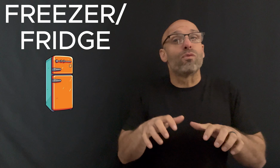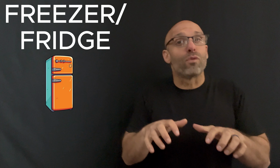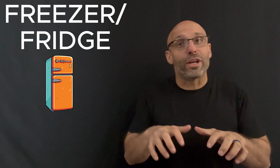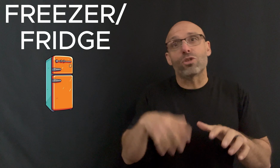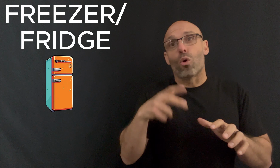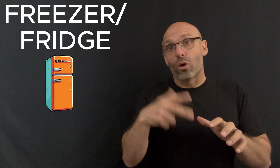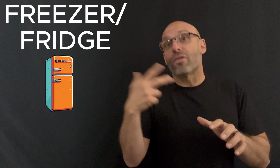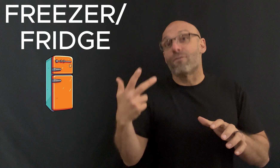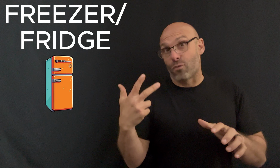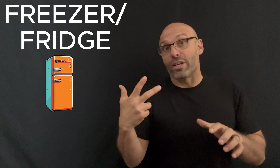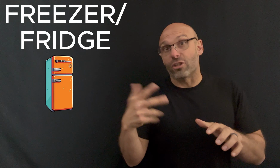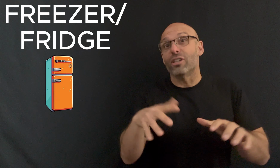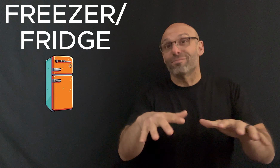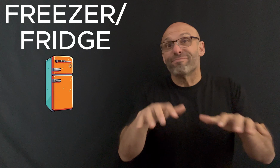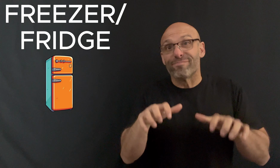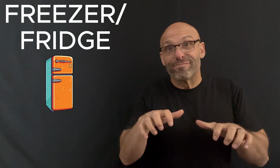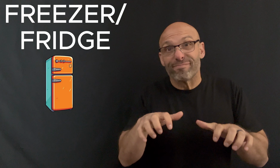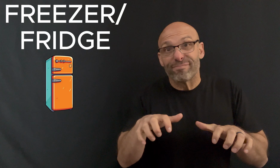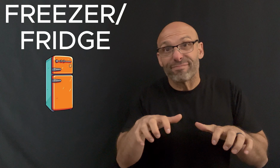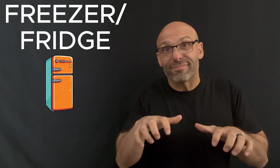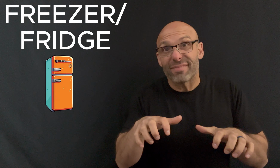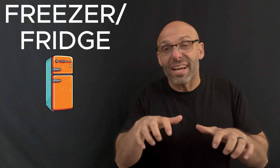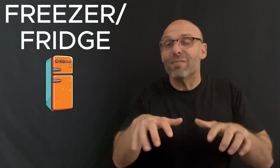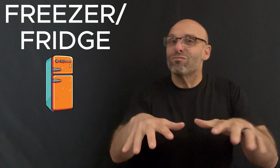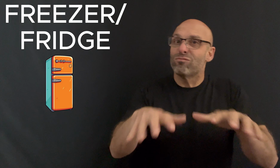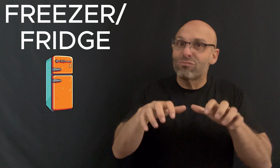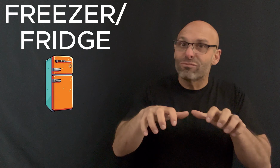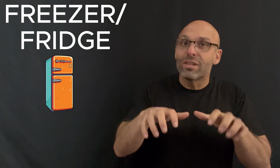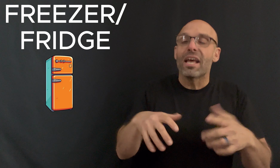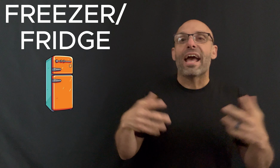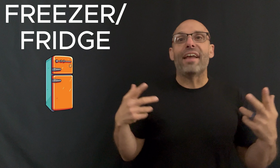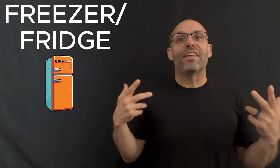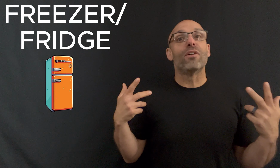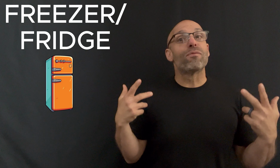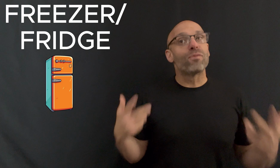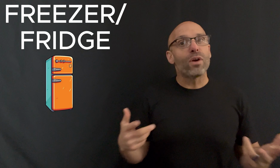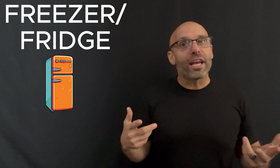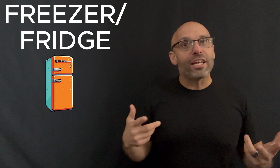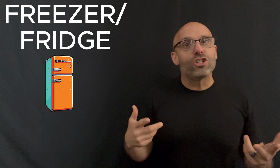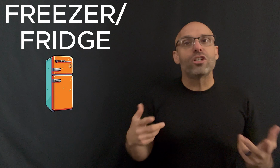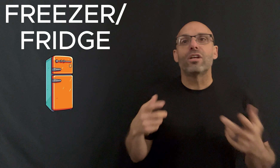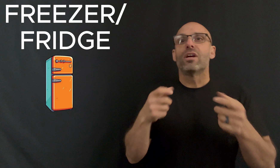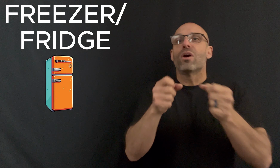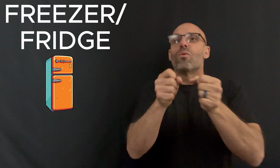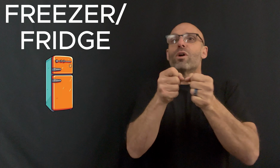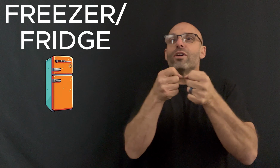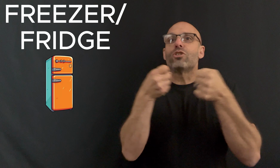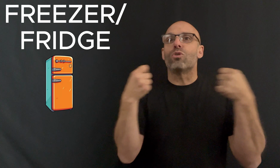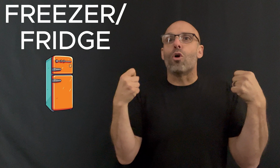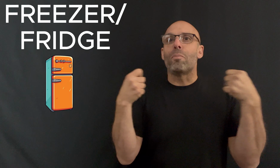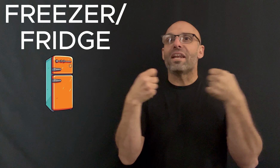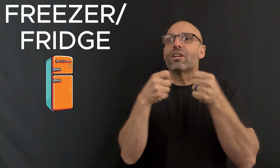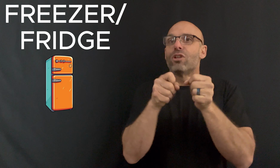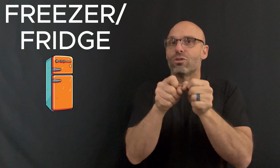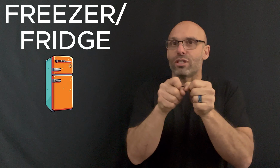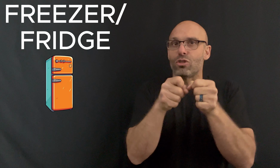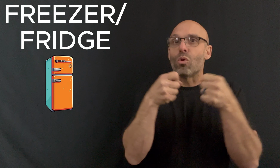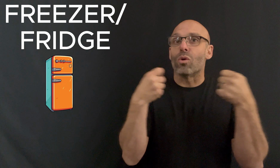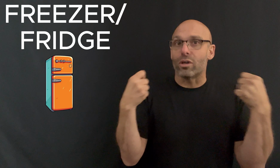freeze or the freezer, okay? And in the fridge, we're going to open and close the